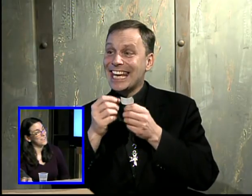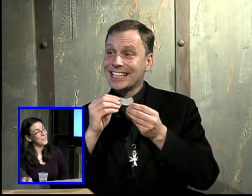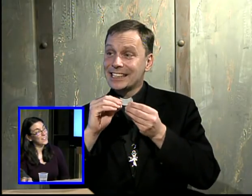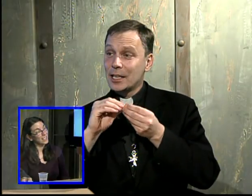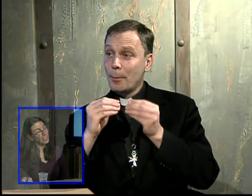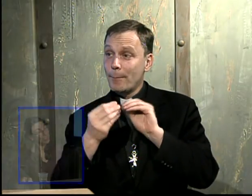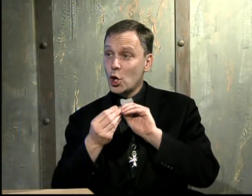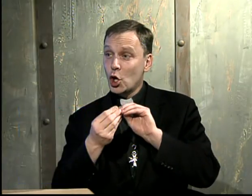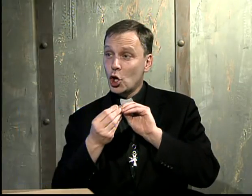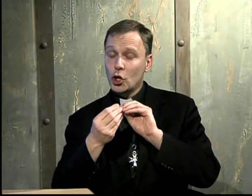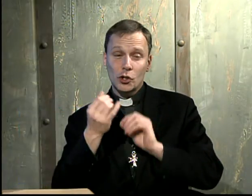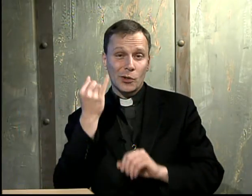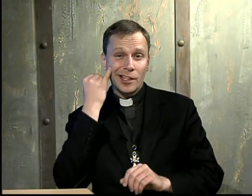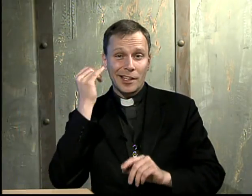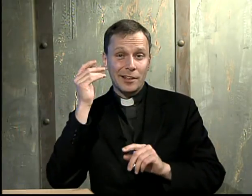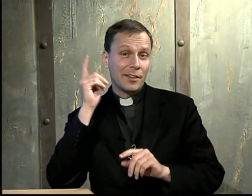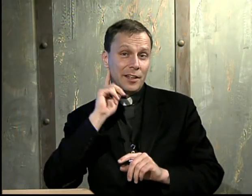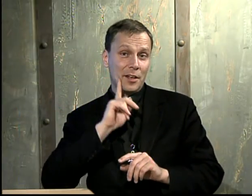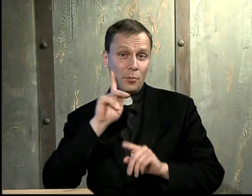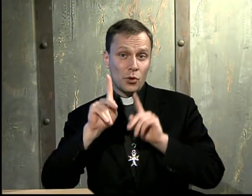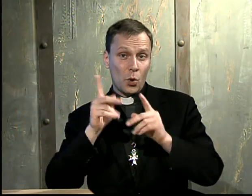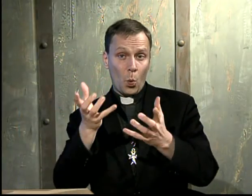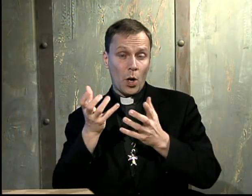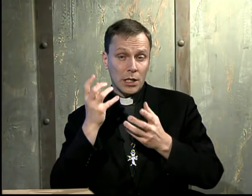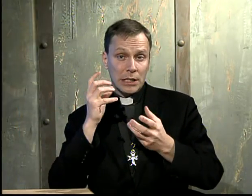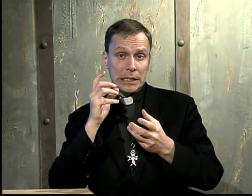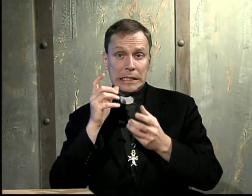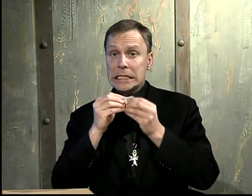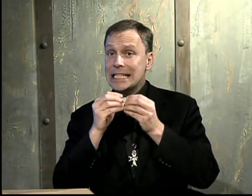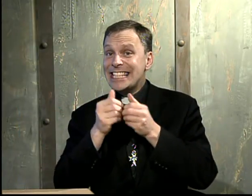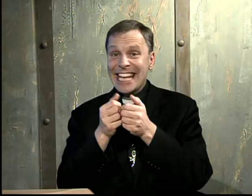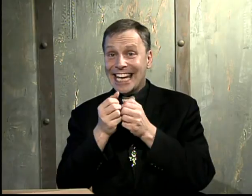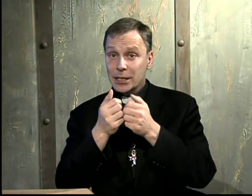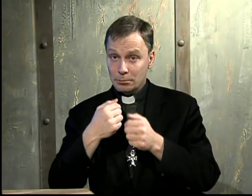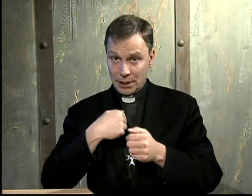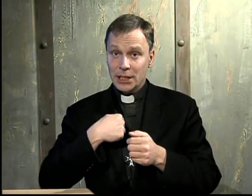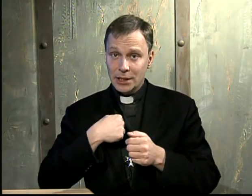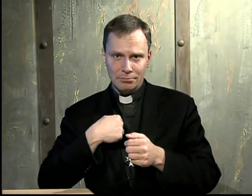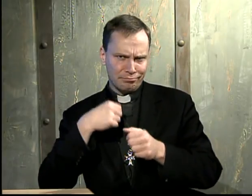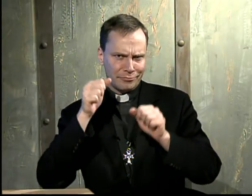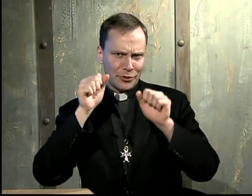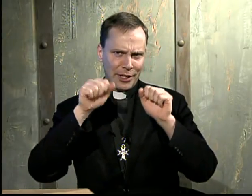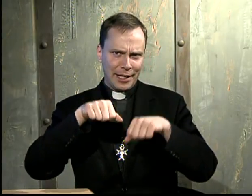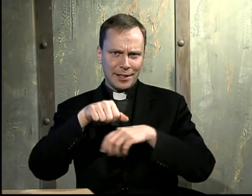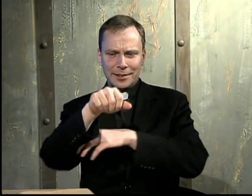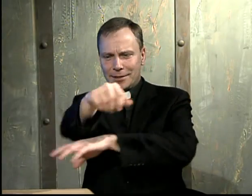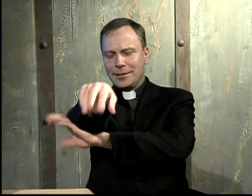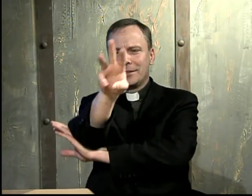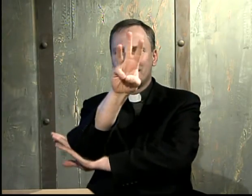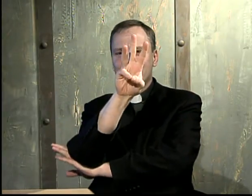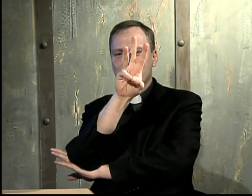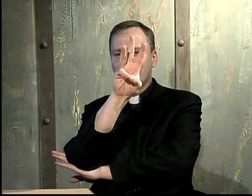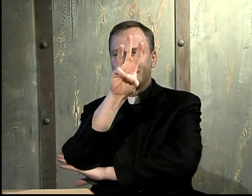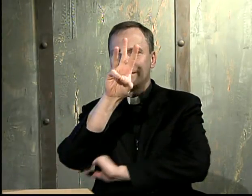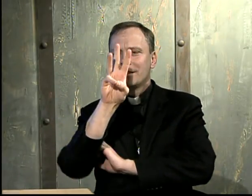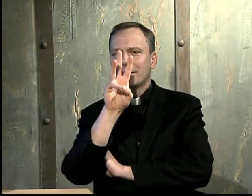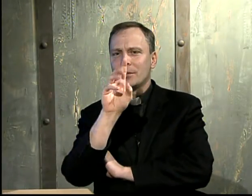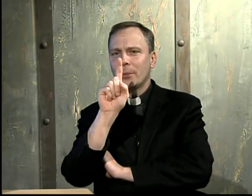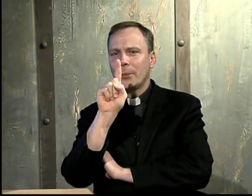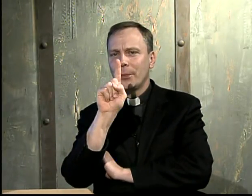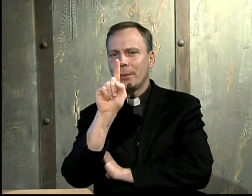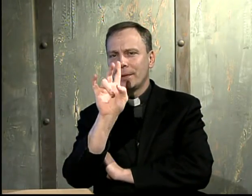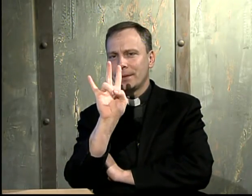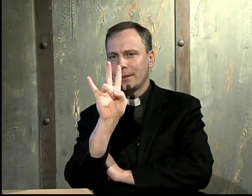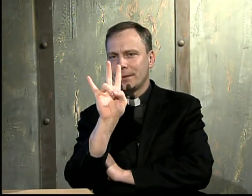I have a number for text messaging. If a deaf person would like to text me, you can do